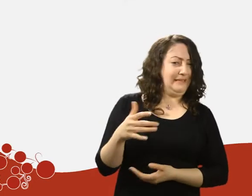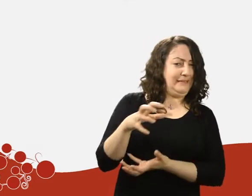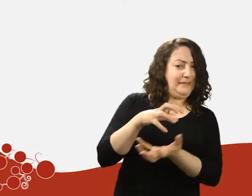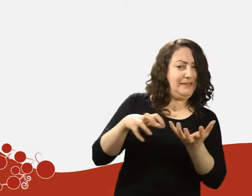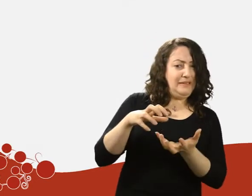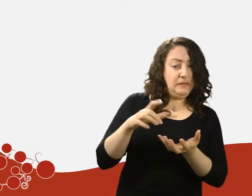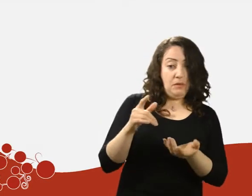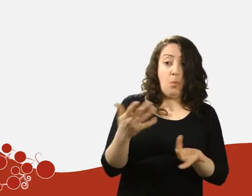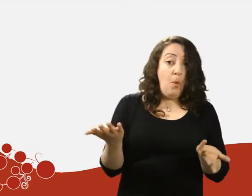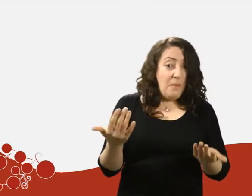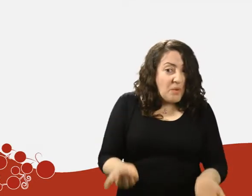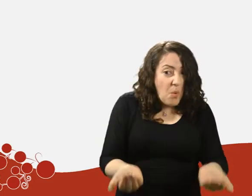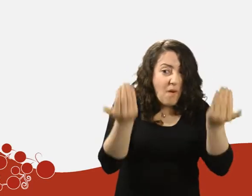feeling overwhelmed right now,